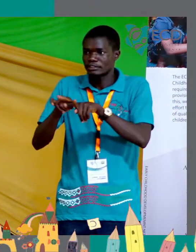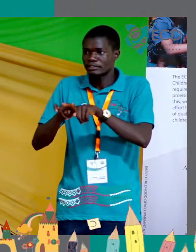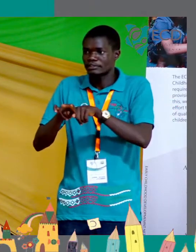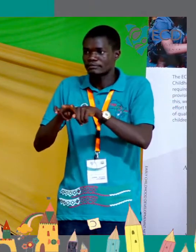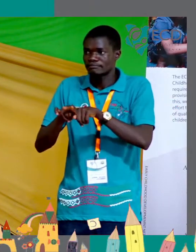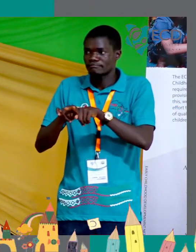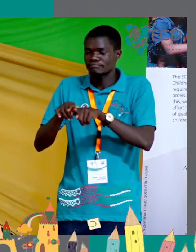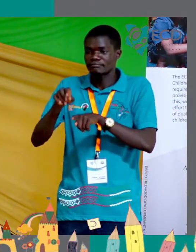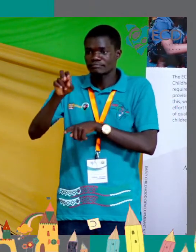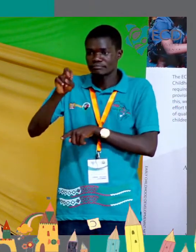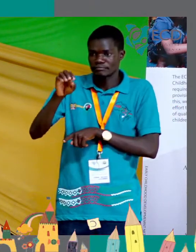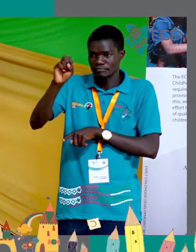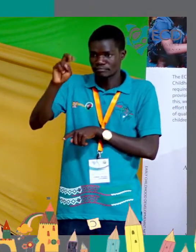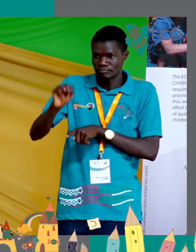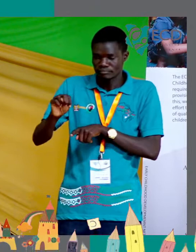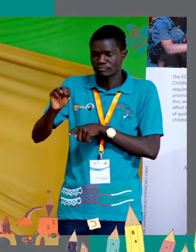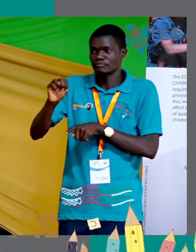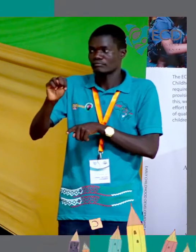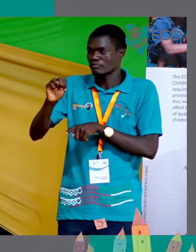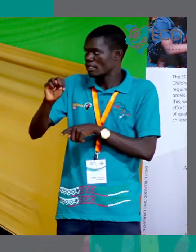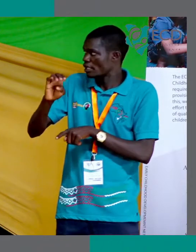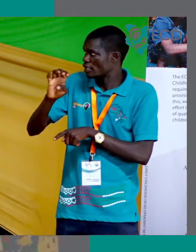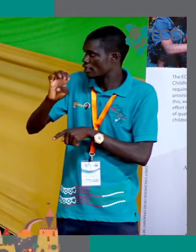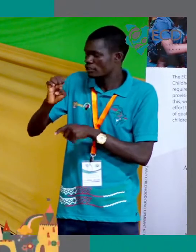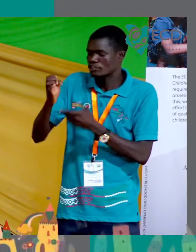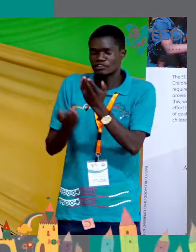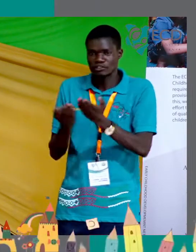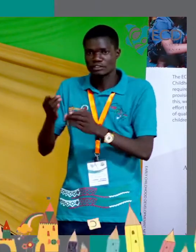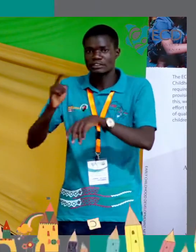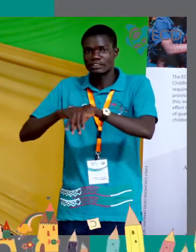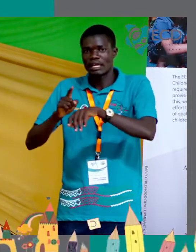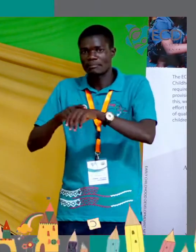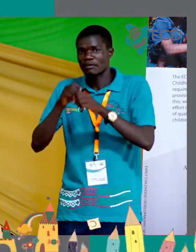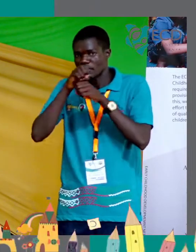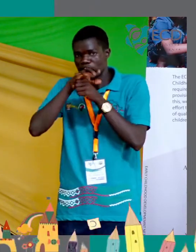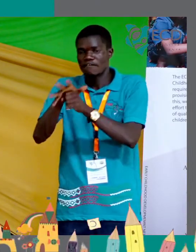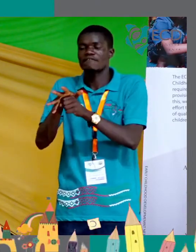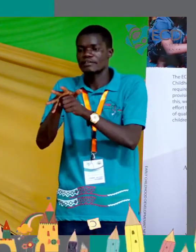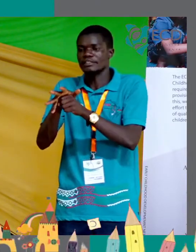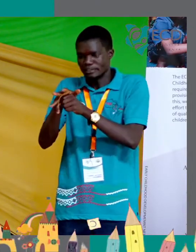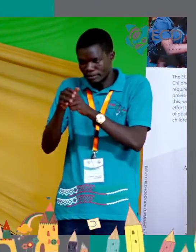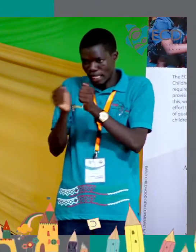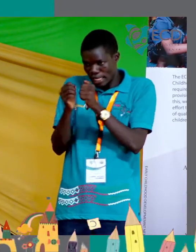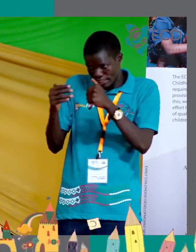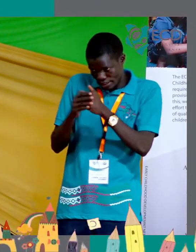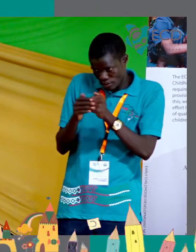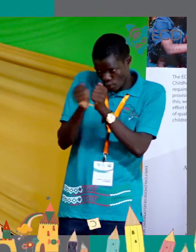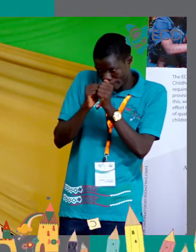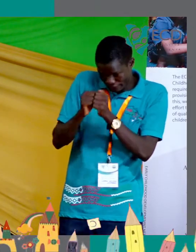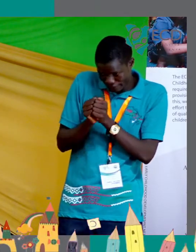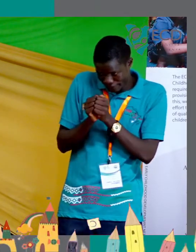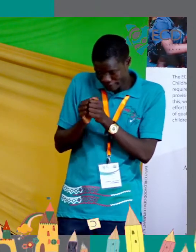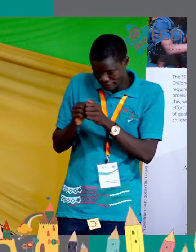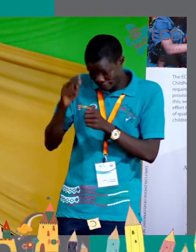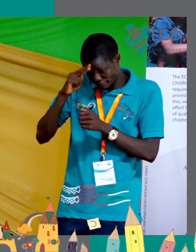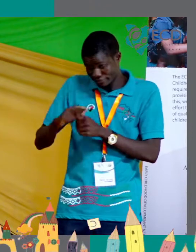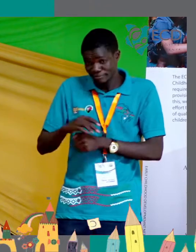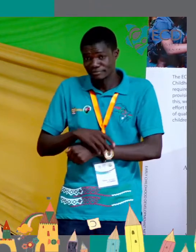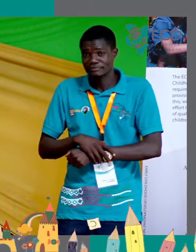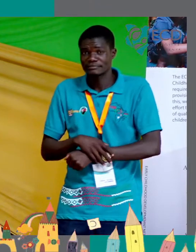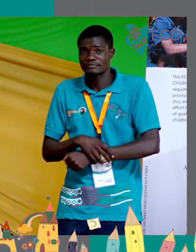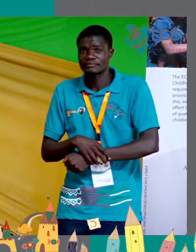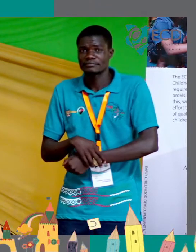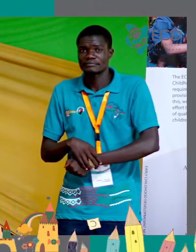and non-essential health services during COVID-19 with guidelines. We know there's also disruption in